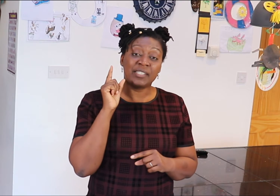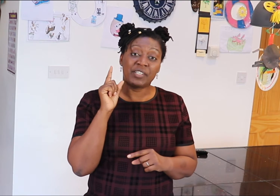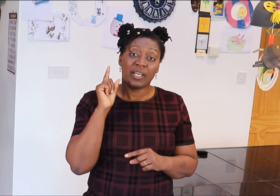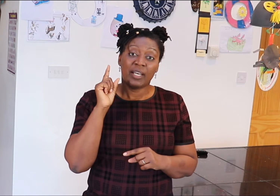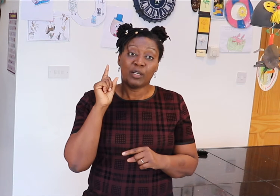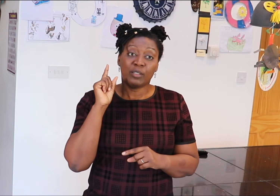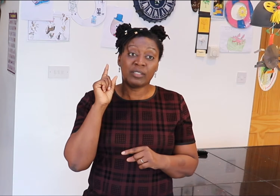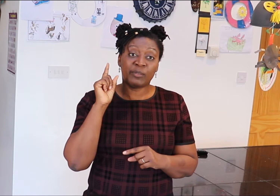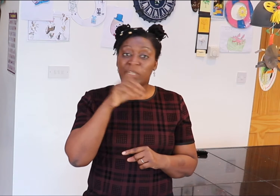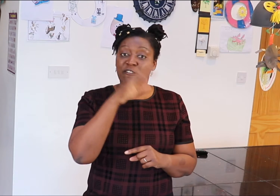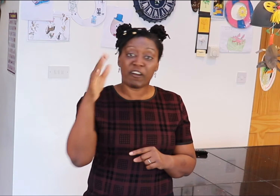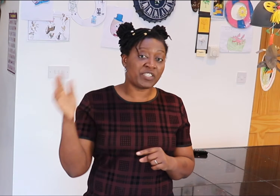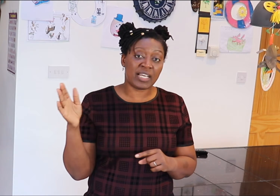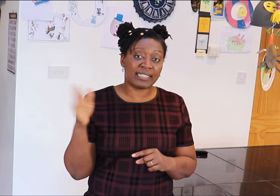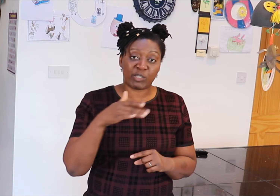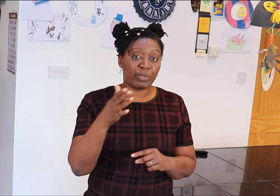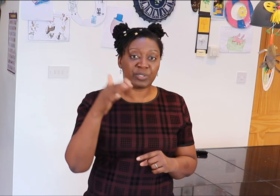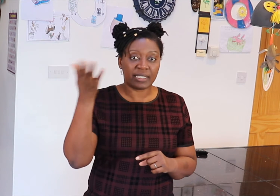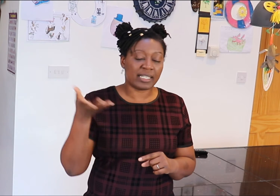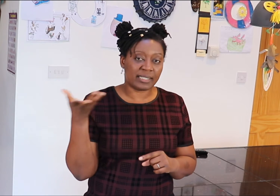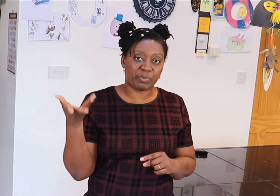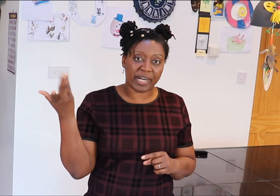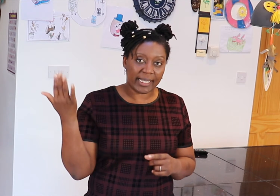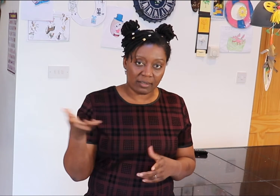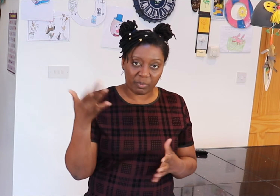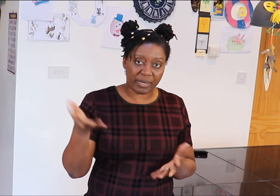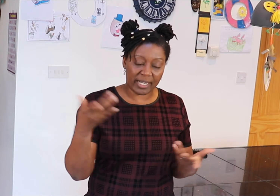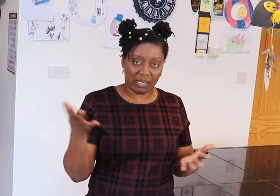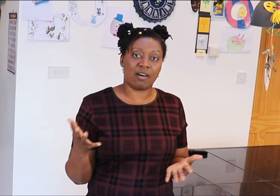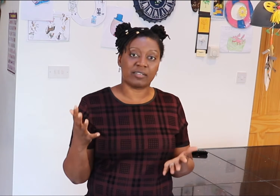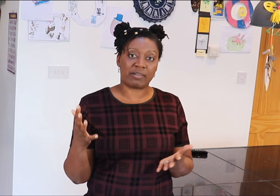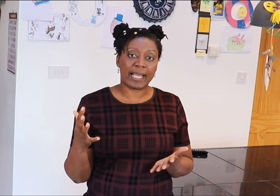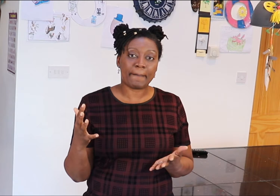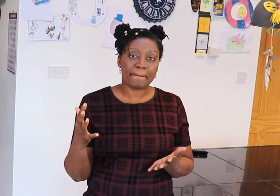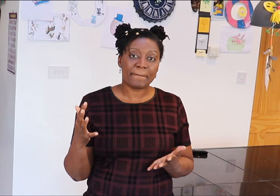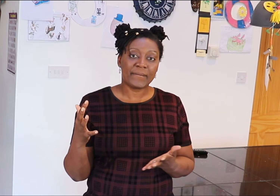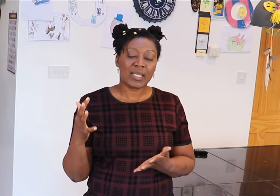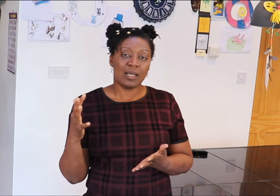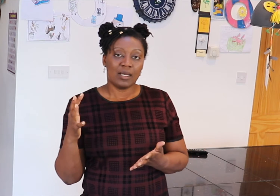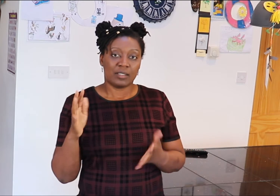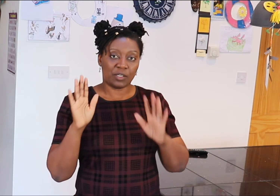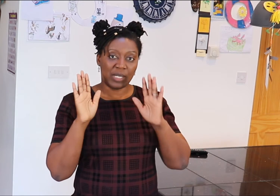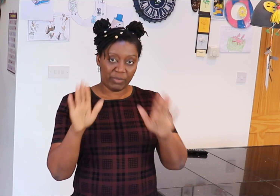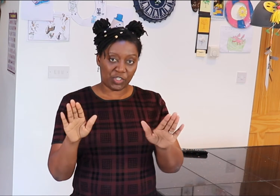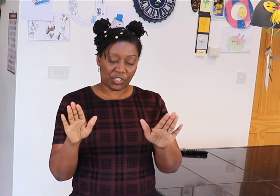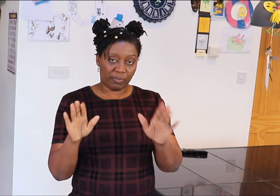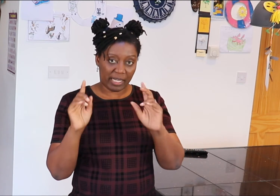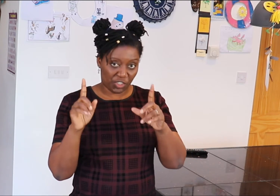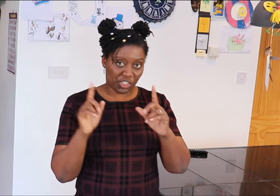And one of the first things that's built is the brain and the heart, right? So let me just stop there and just check